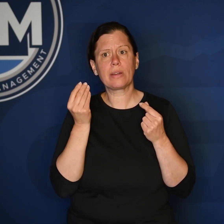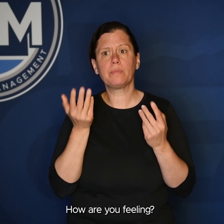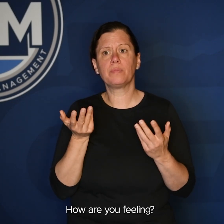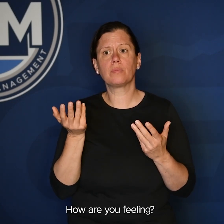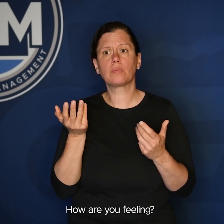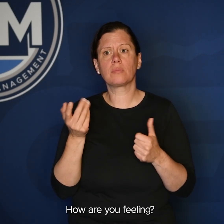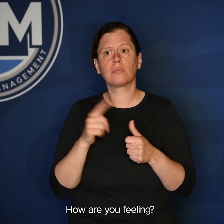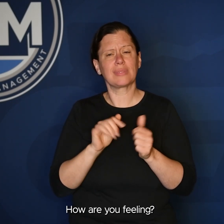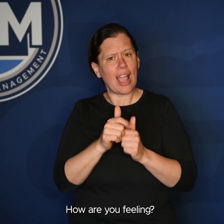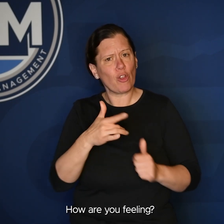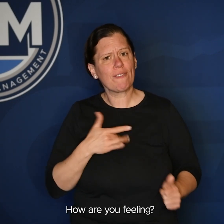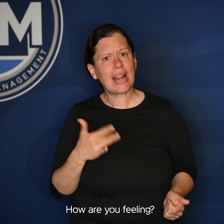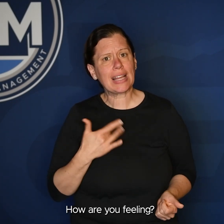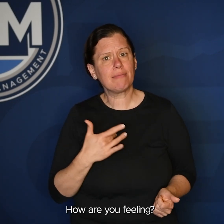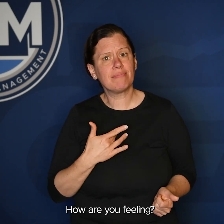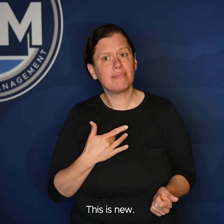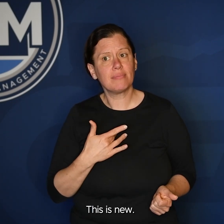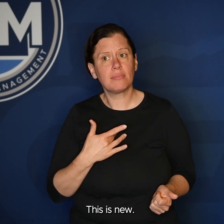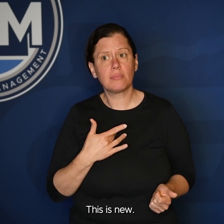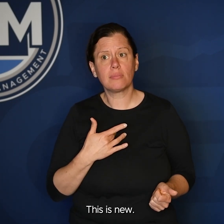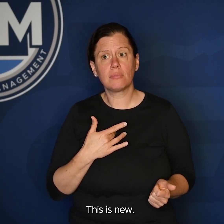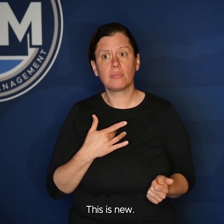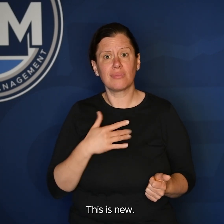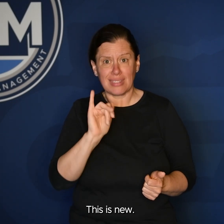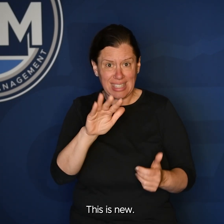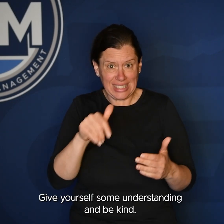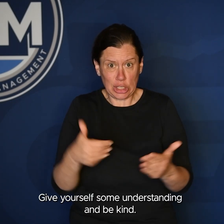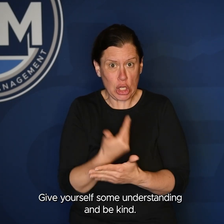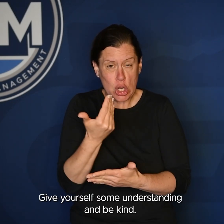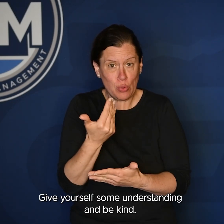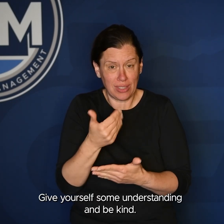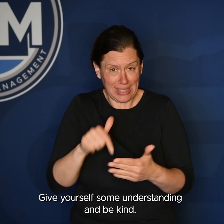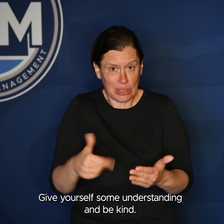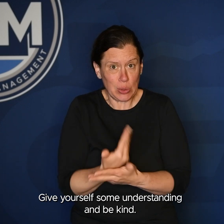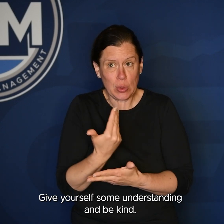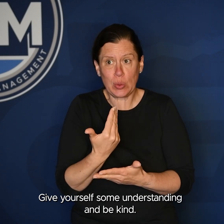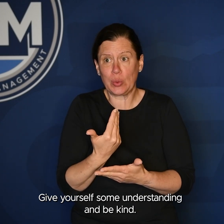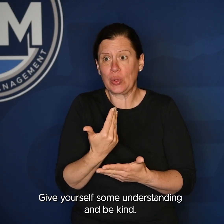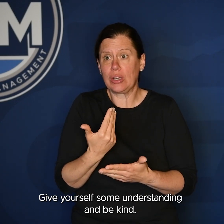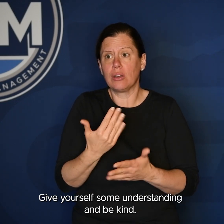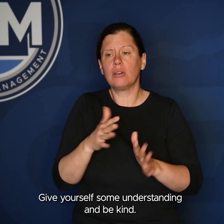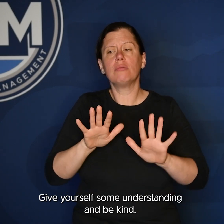How are you feeling? This is new. Give yourself some understanding and be kind.